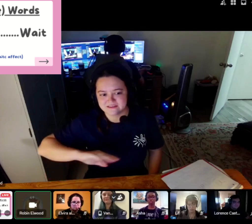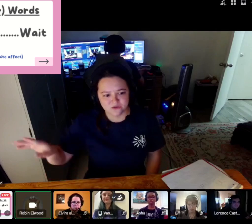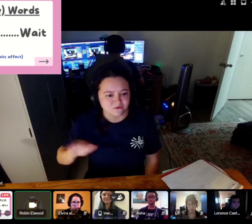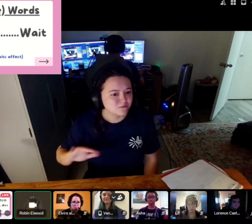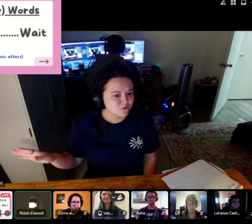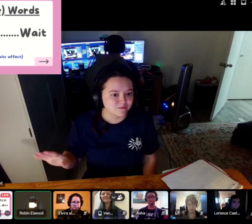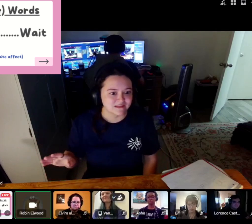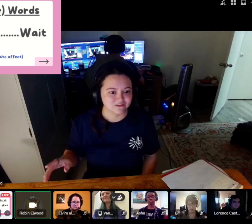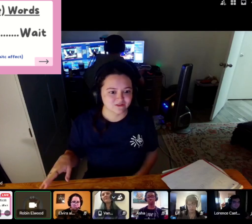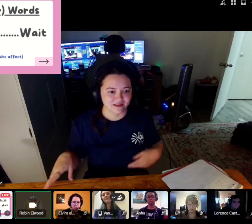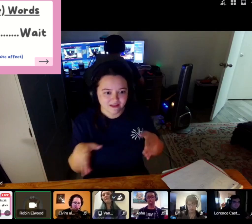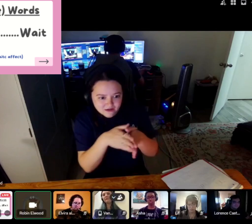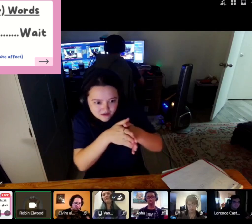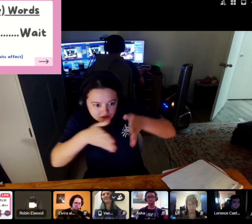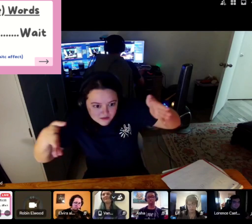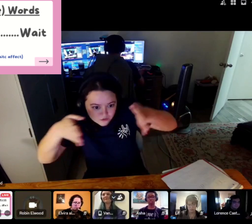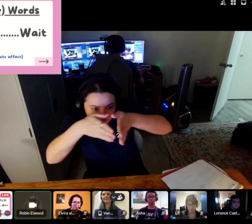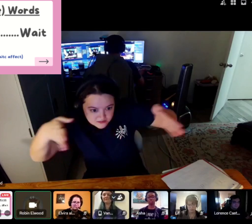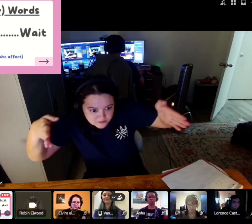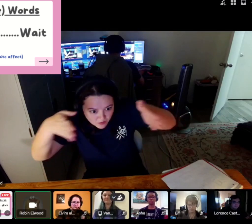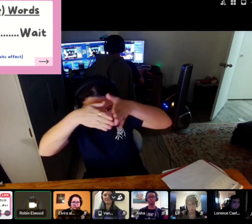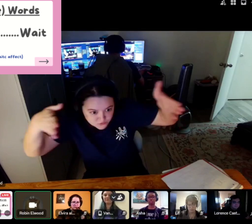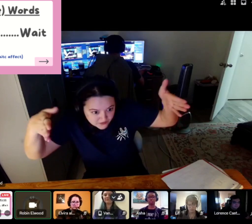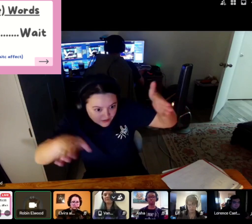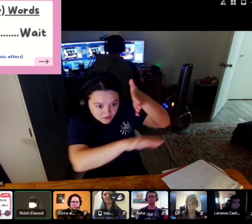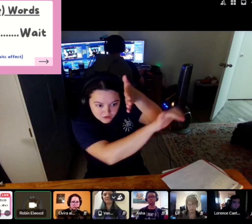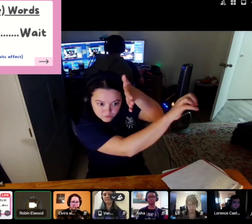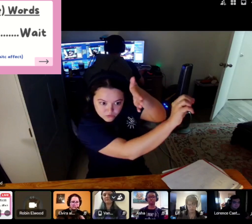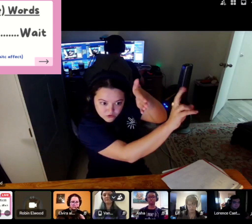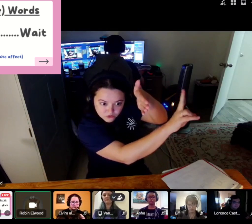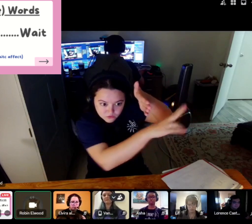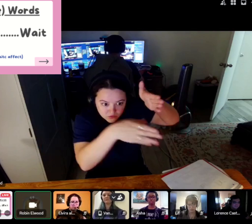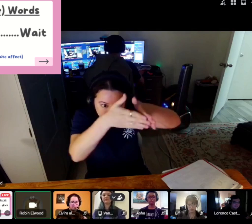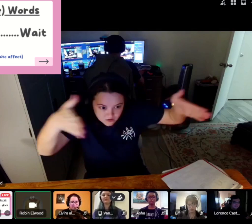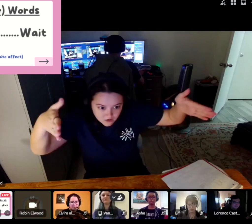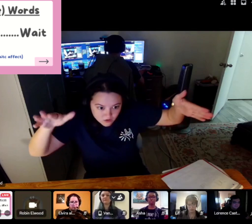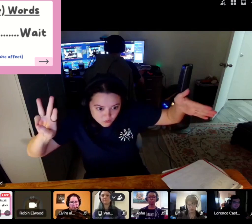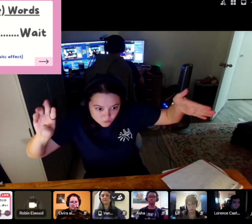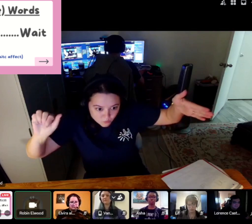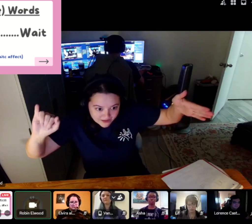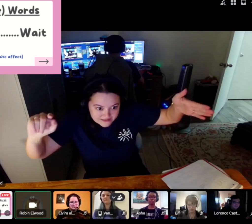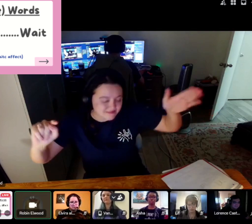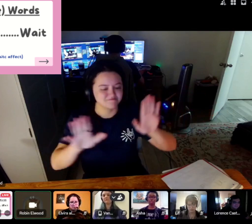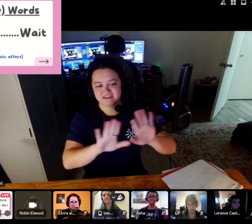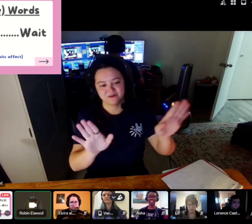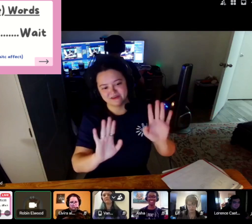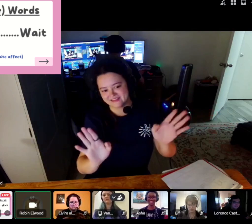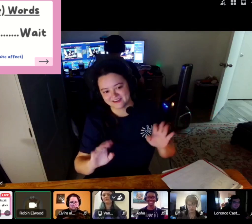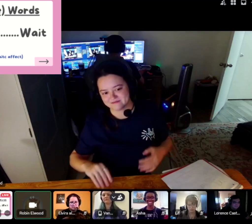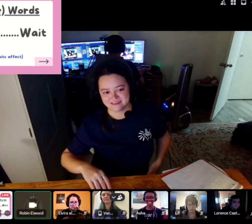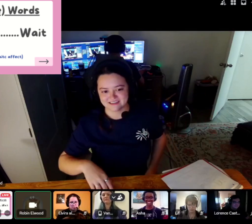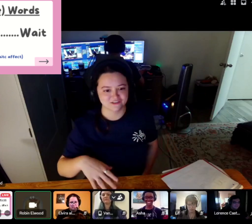sort of movement or like, you see this pause right here? You wait. You don't need that. It's